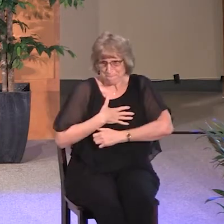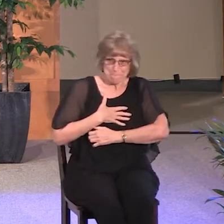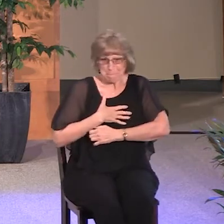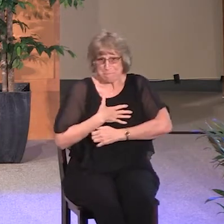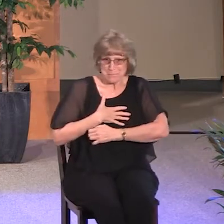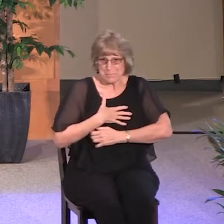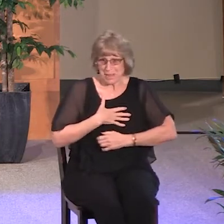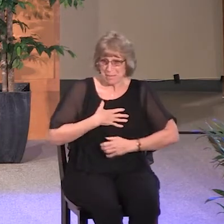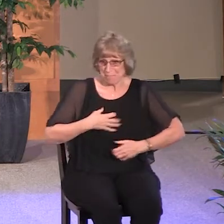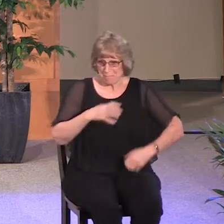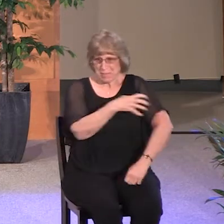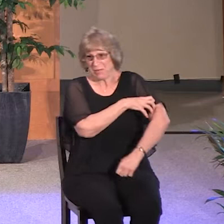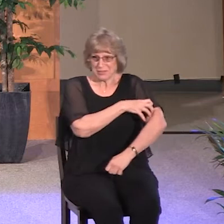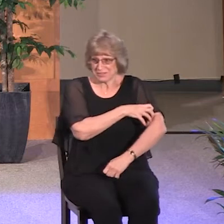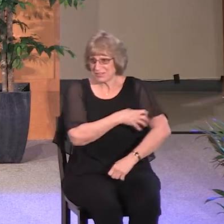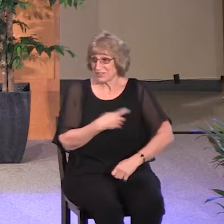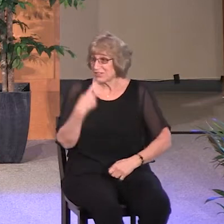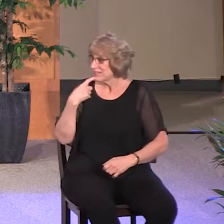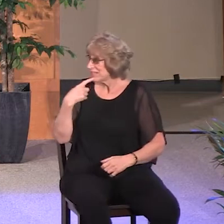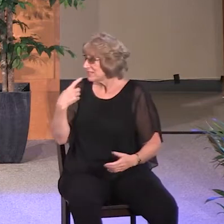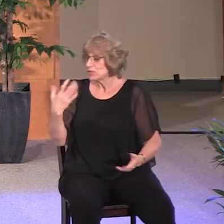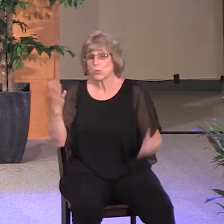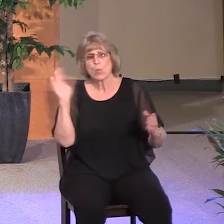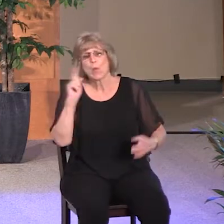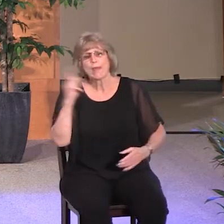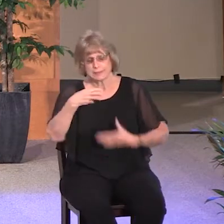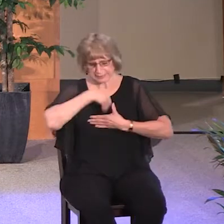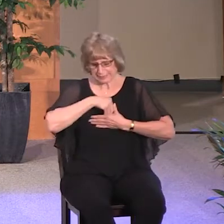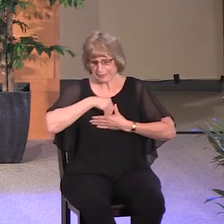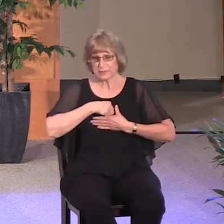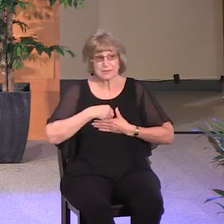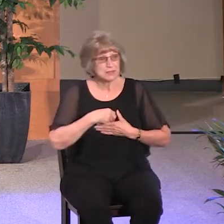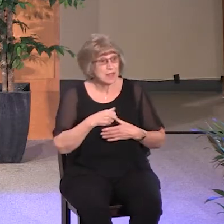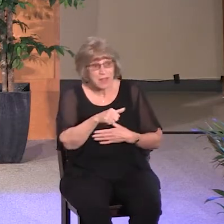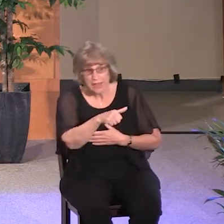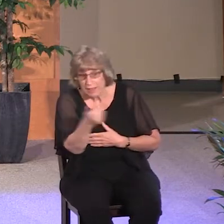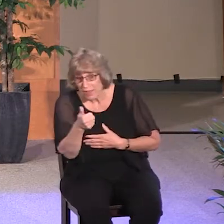saying that it's in here. It's in here. What else did you learn from Sunday school?